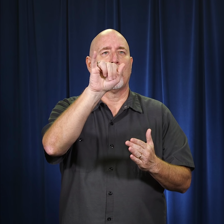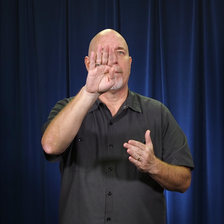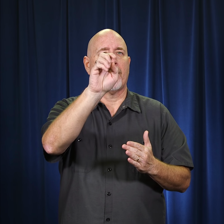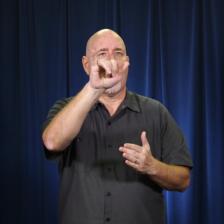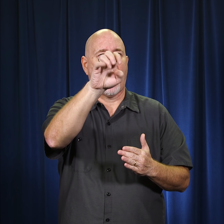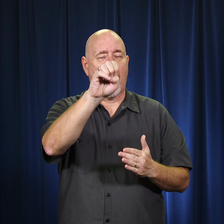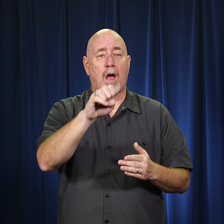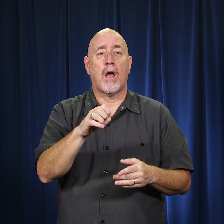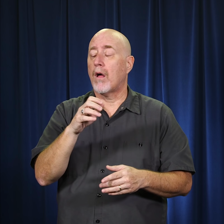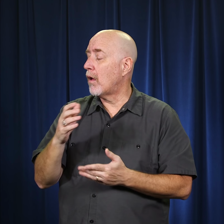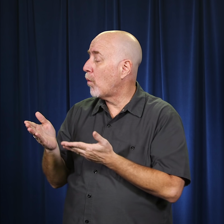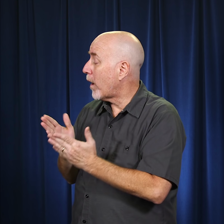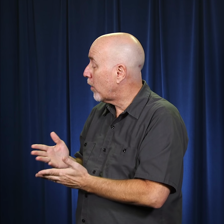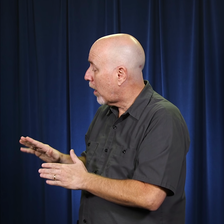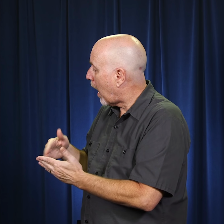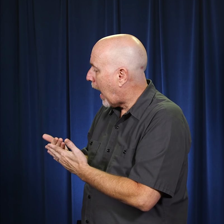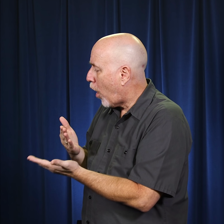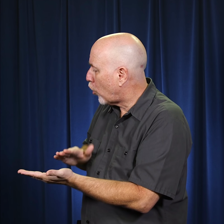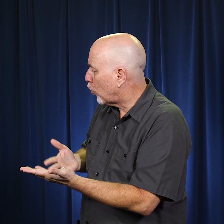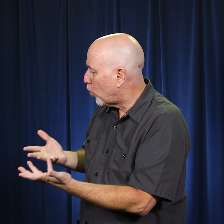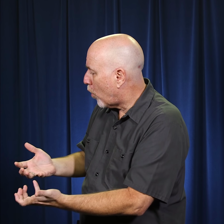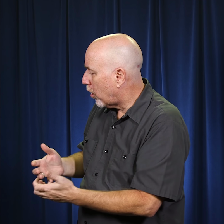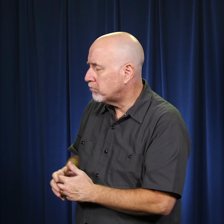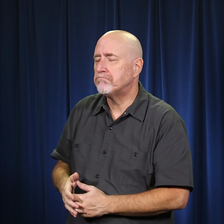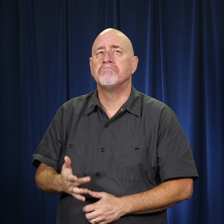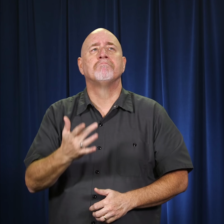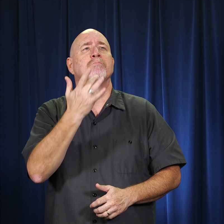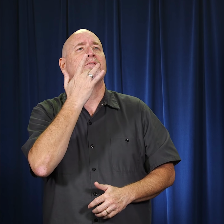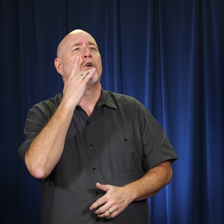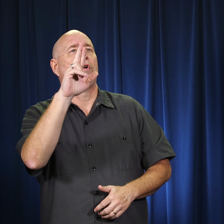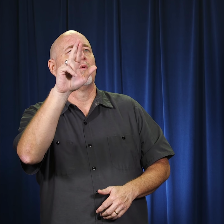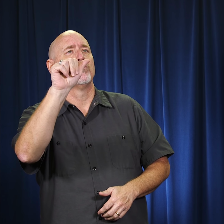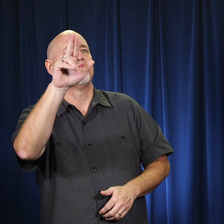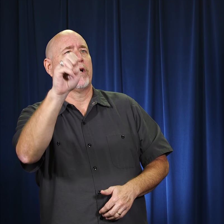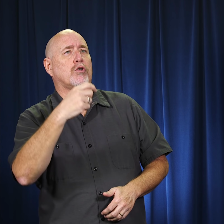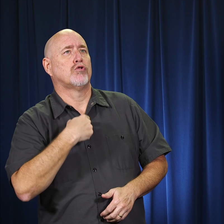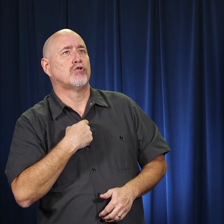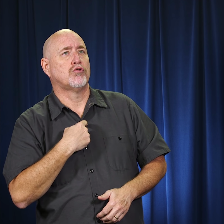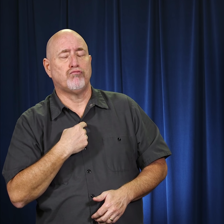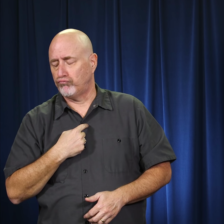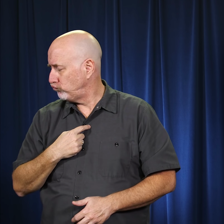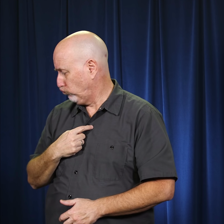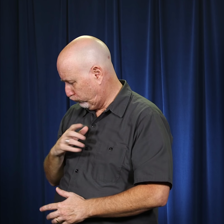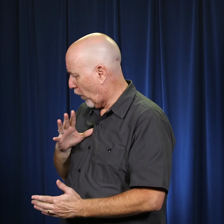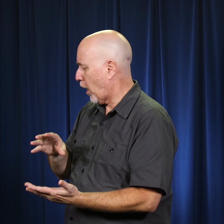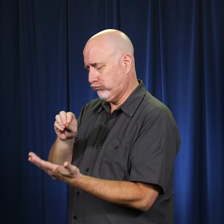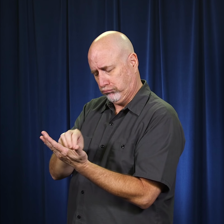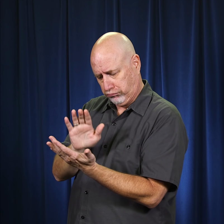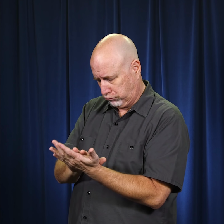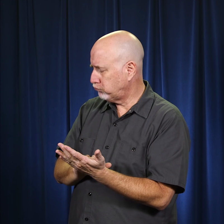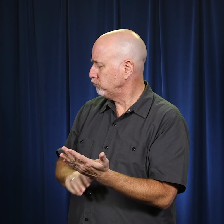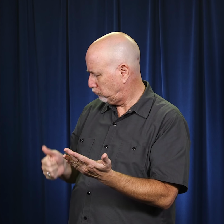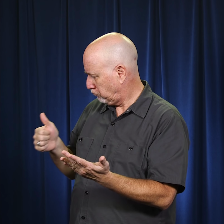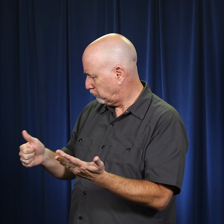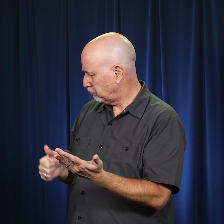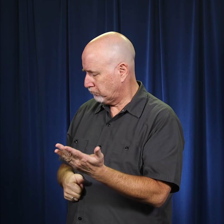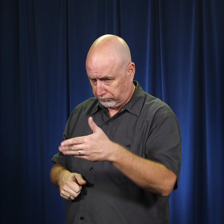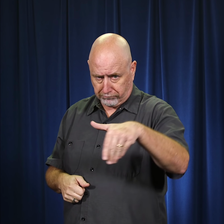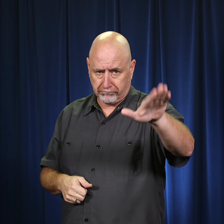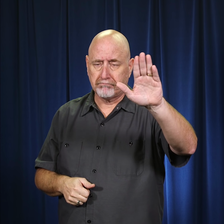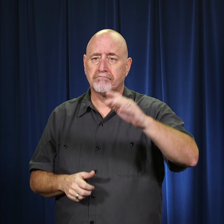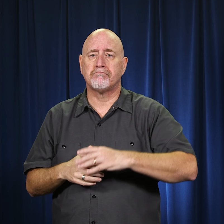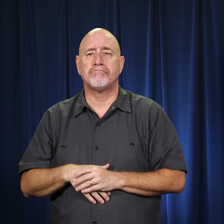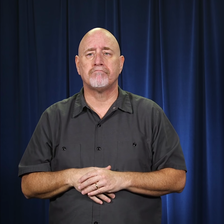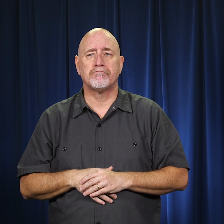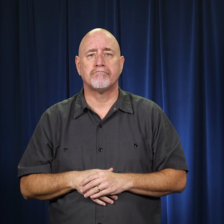and the waitress said, How would you like it cooked? And you said, I'd like it cooked rare. She wouldn't have a problem with that. She'd write down rare